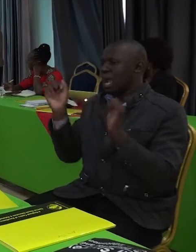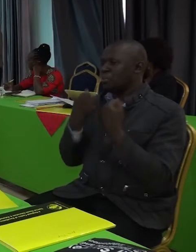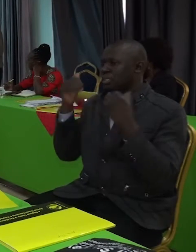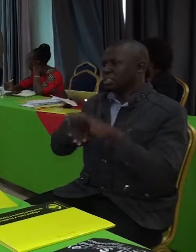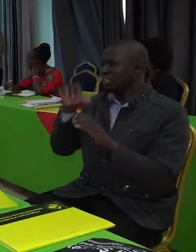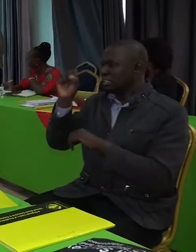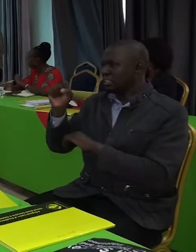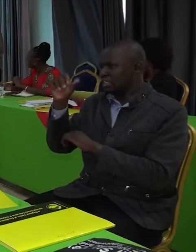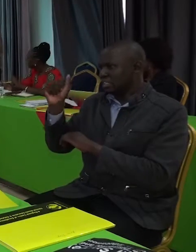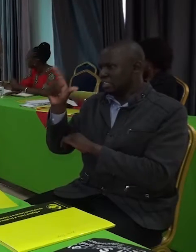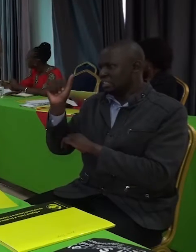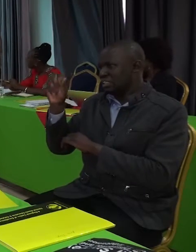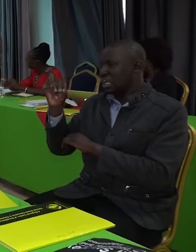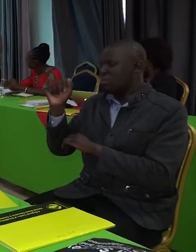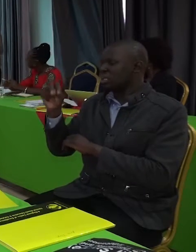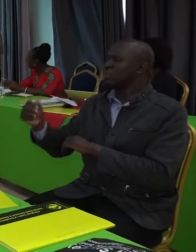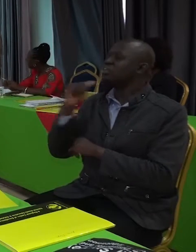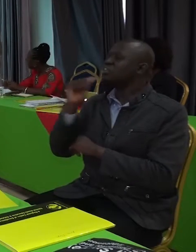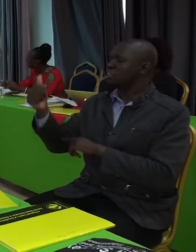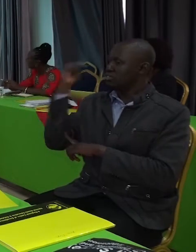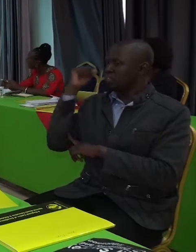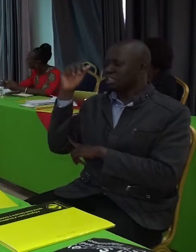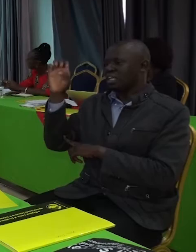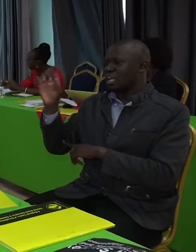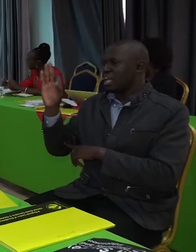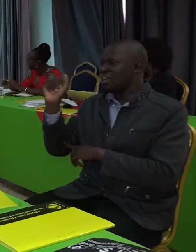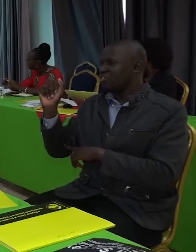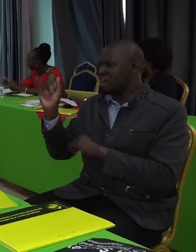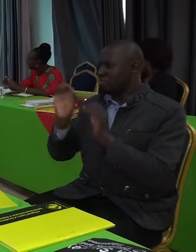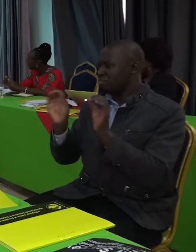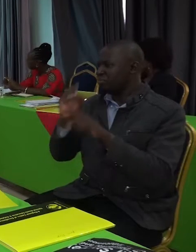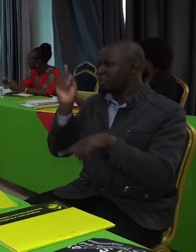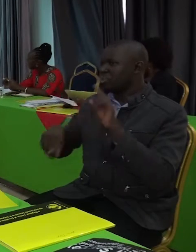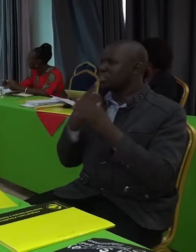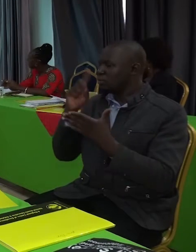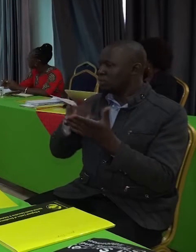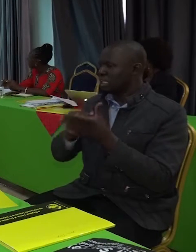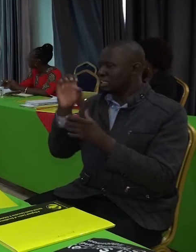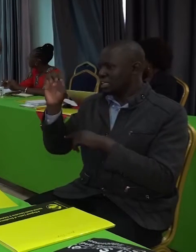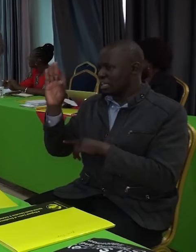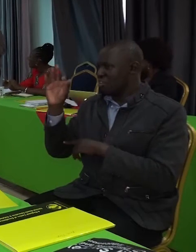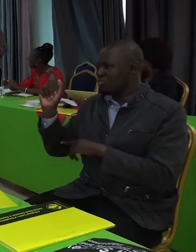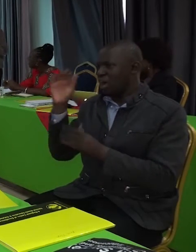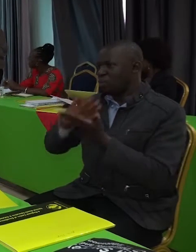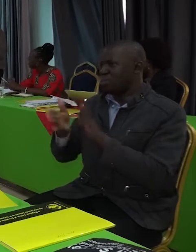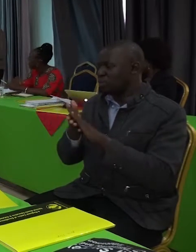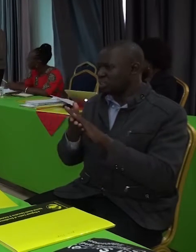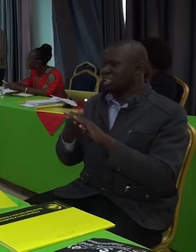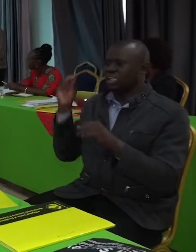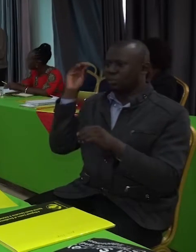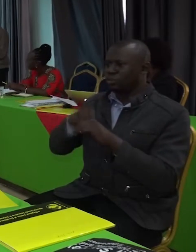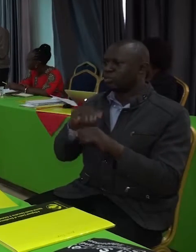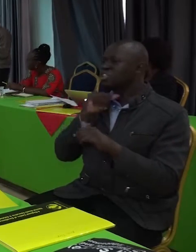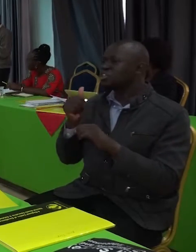were not refuting EFA. No, not at all. But they say EFA without inclusion is not achievable. So